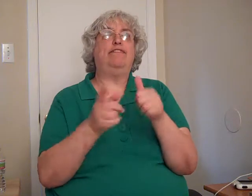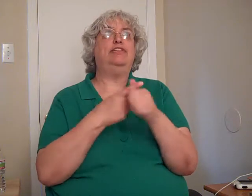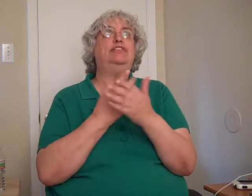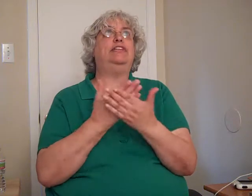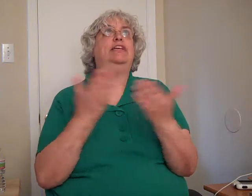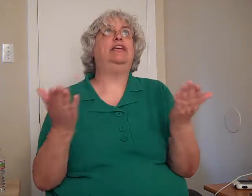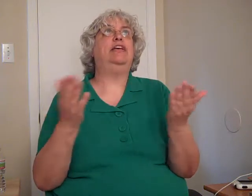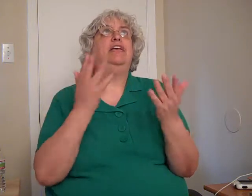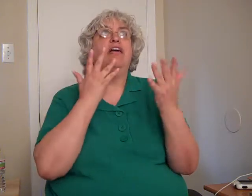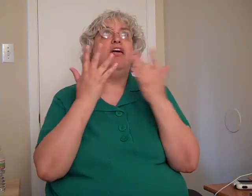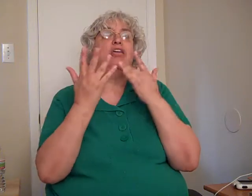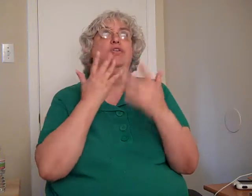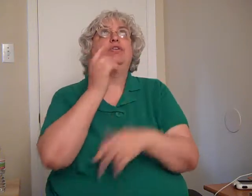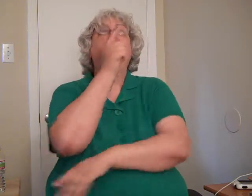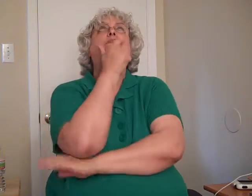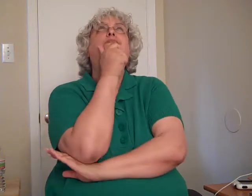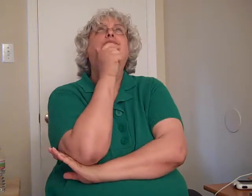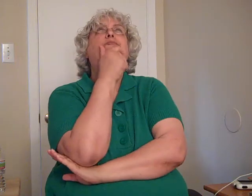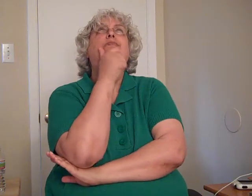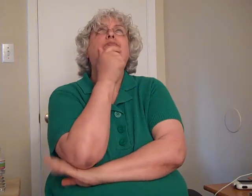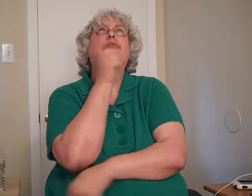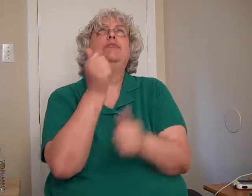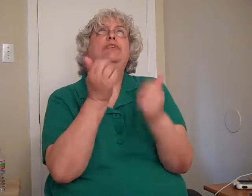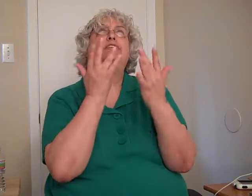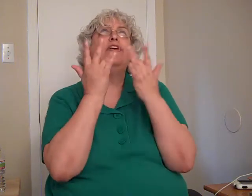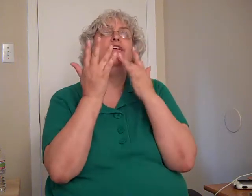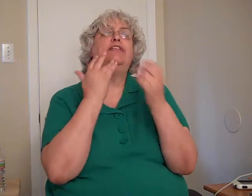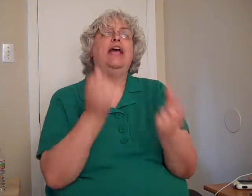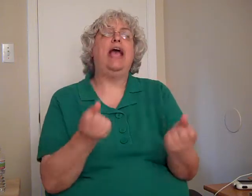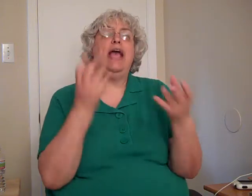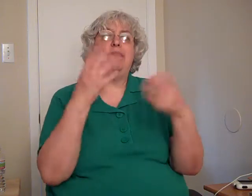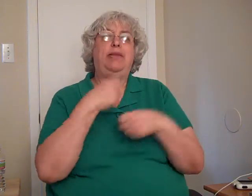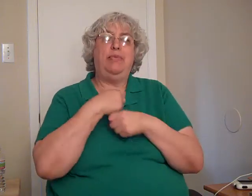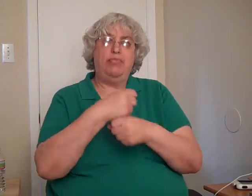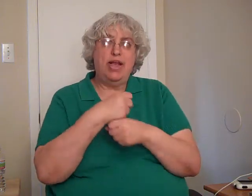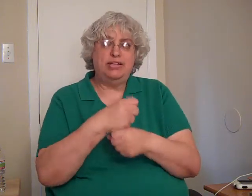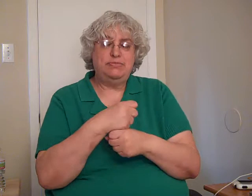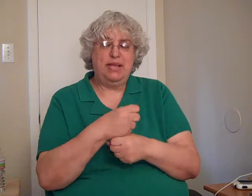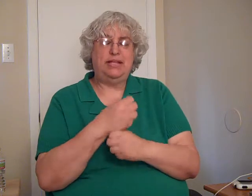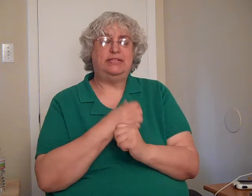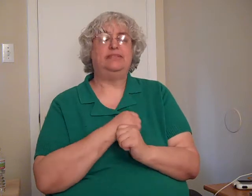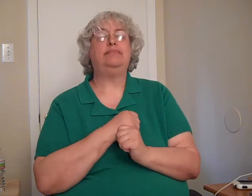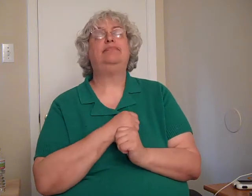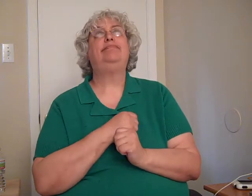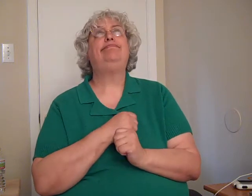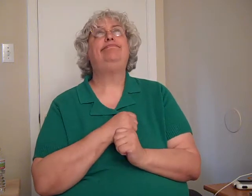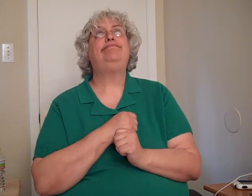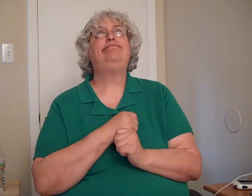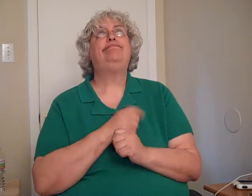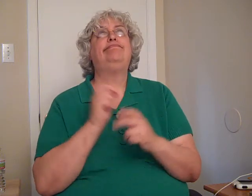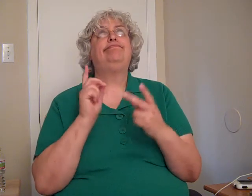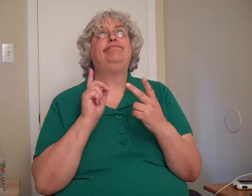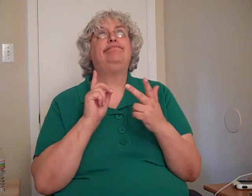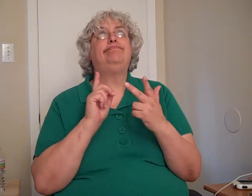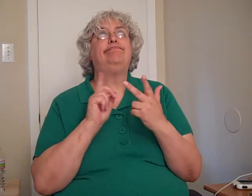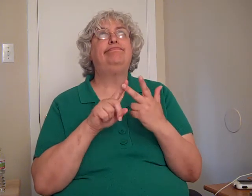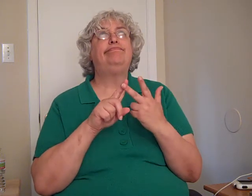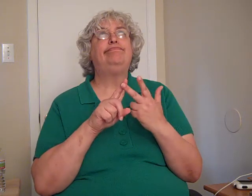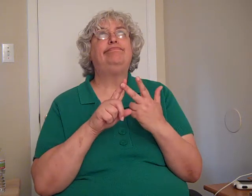these colors, what kind of colors she was going to have, how many bridesmaids that she was going to have in her wedding. Then she went from, you know, what